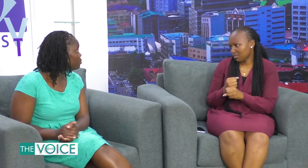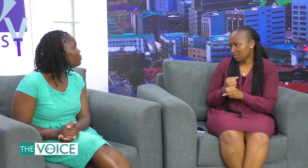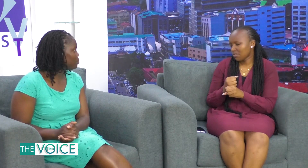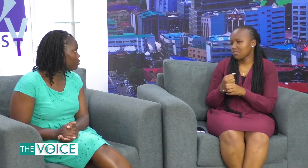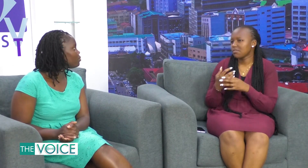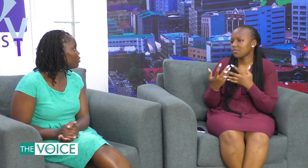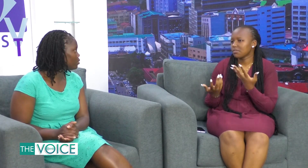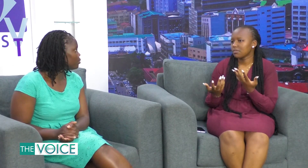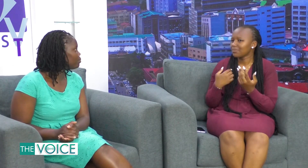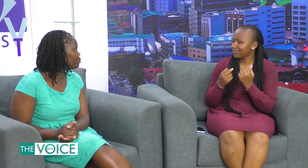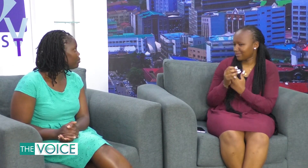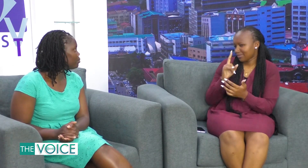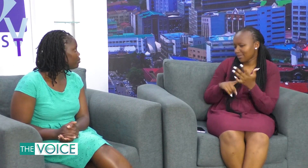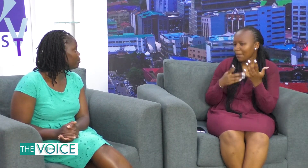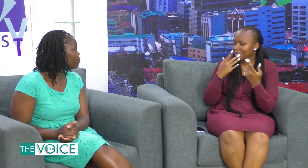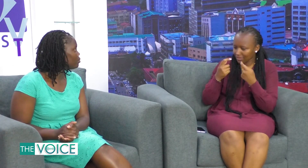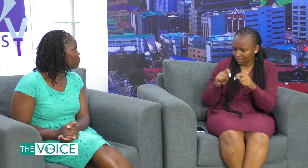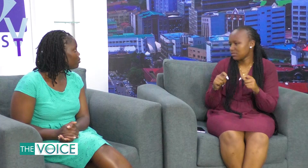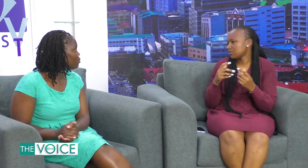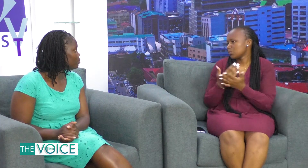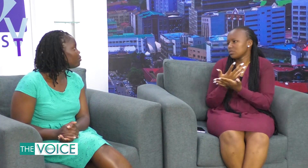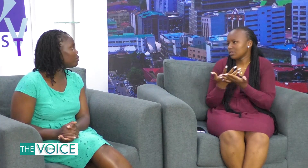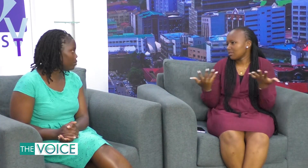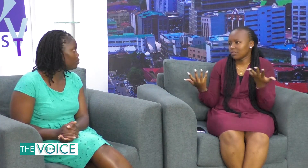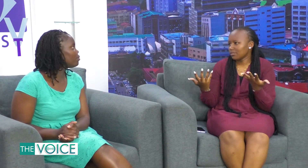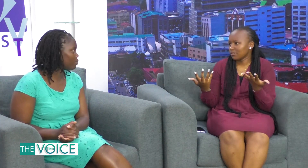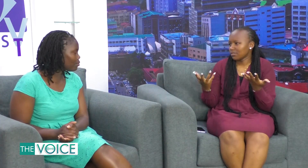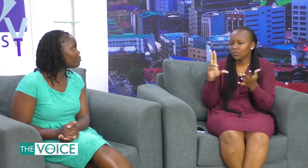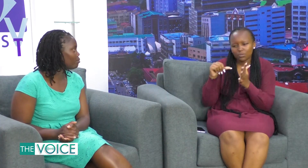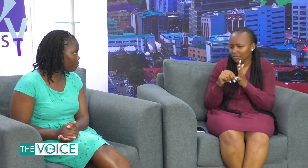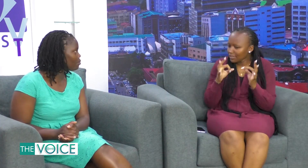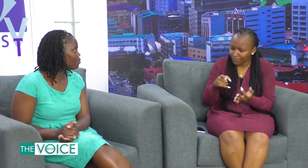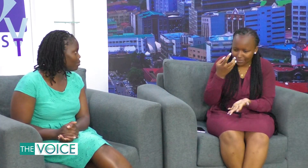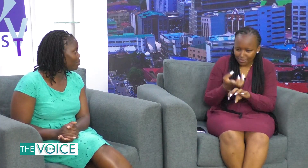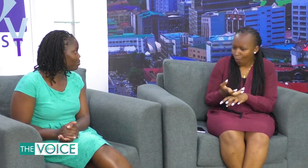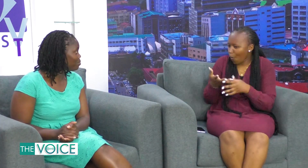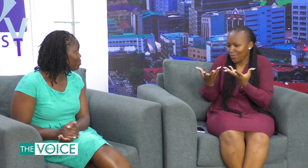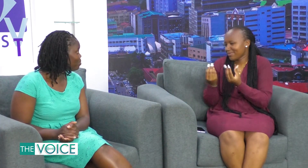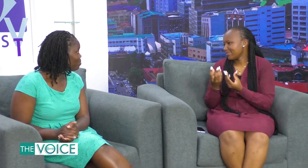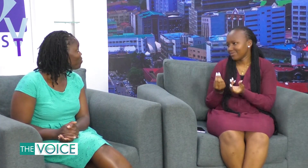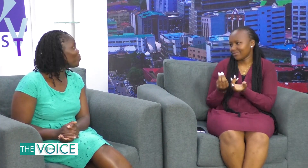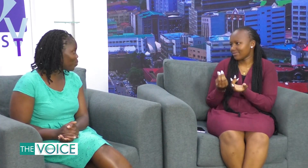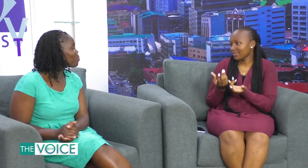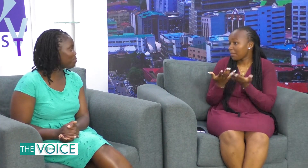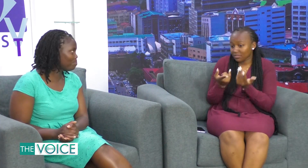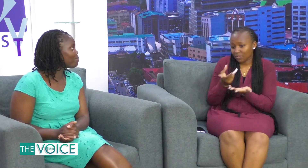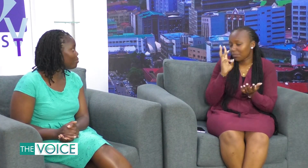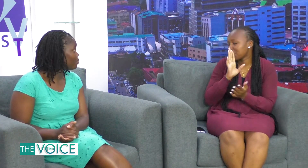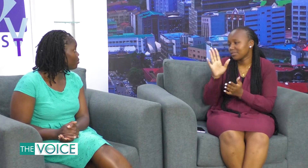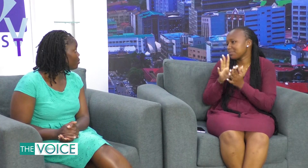my course and I enjoy doing it. So for everything you do in life, you should just try. And